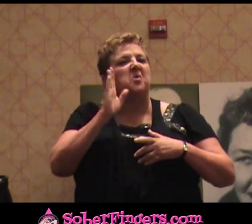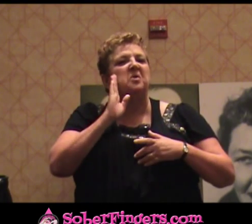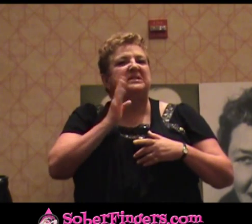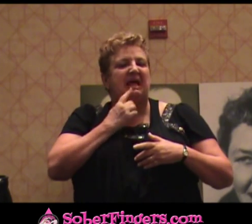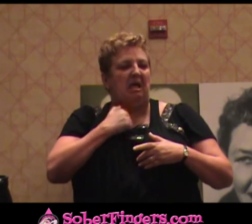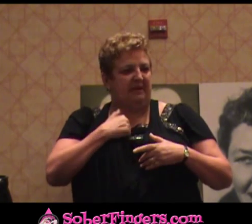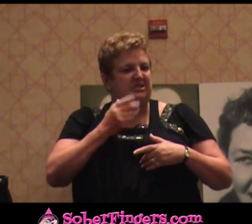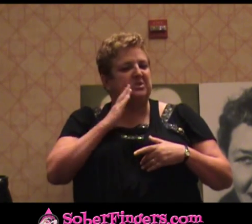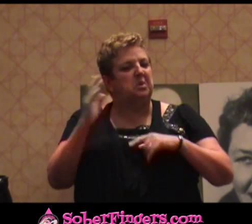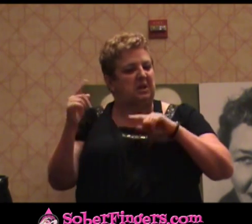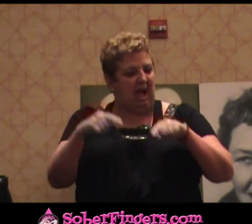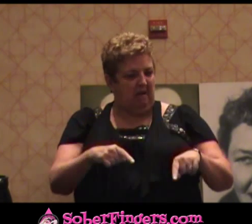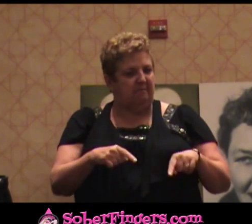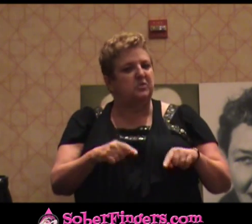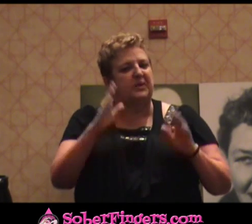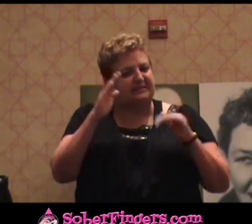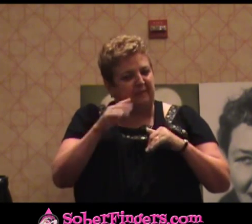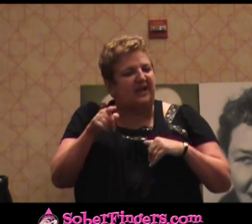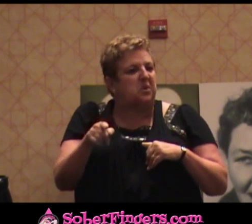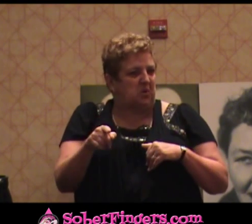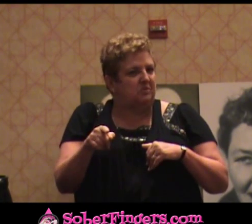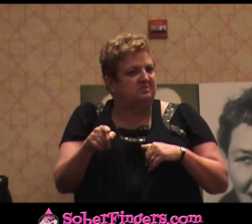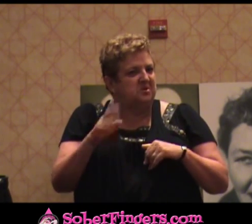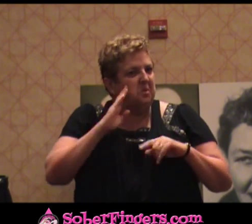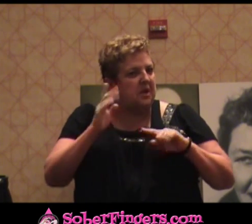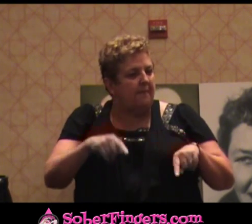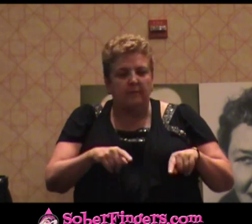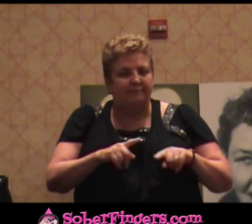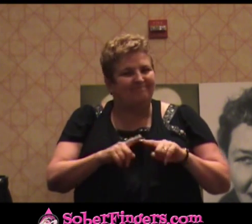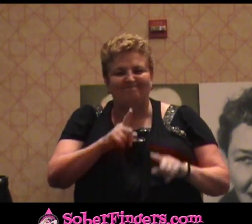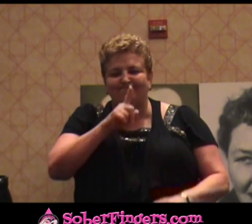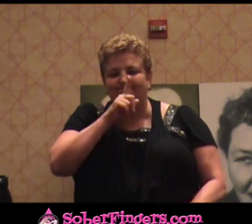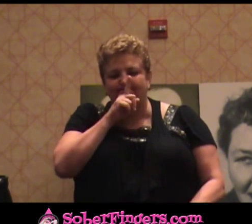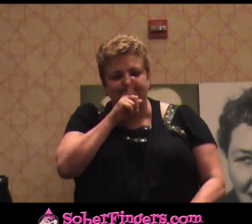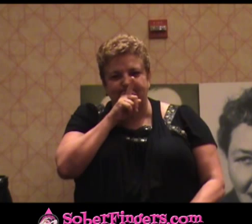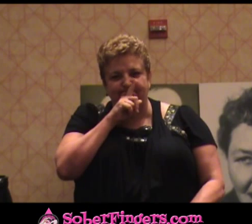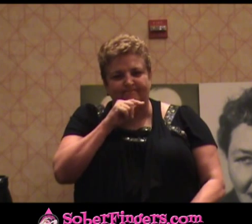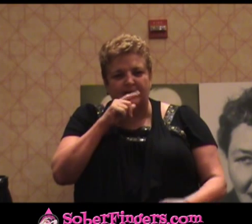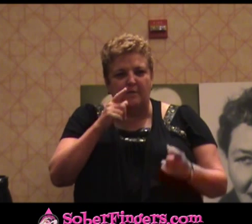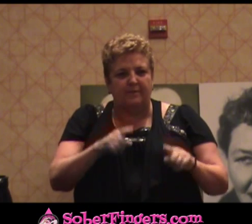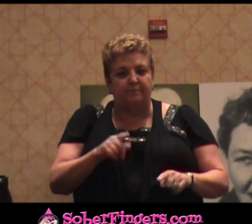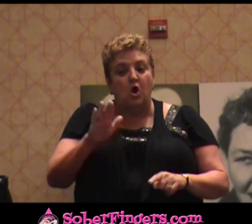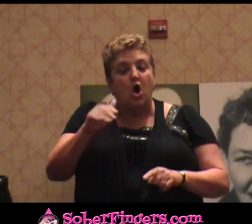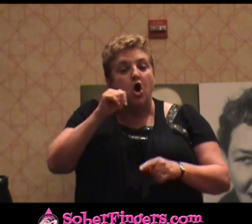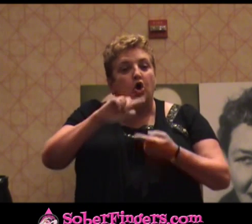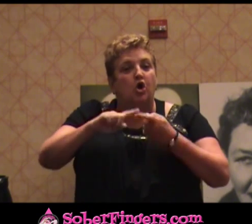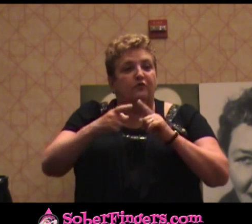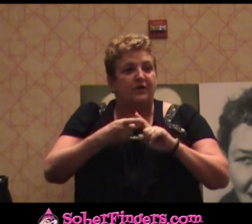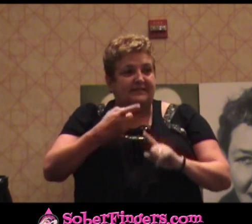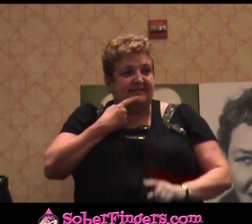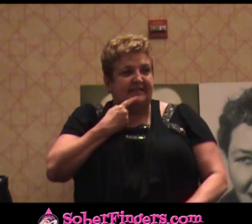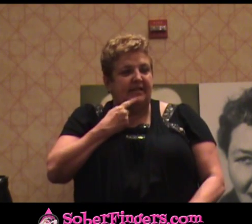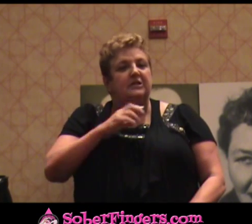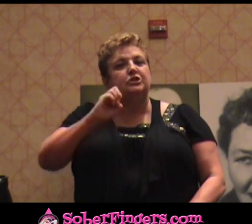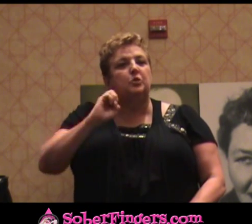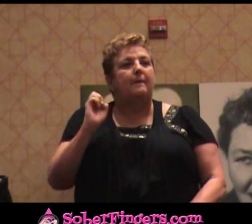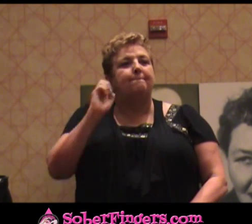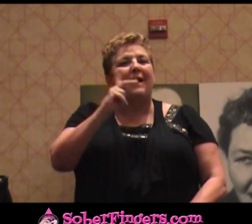and to look for her. But that's not the call that I got. The call that I got from her girlfriend was that she went back out again. She's drinking and